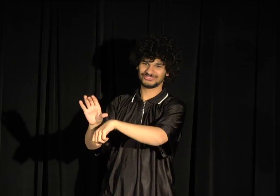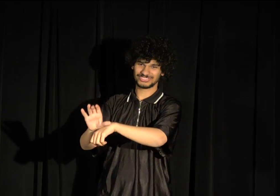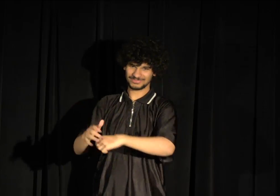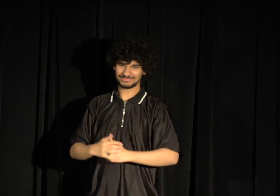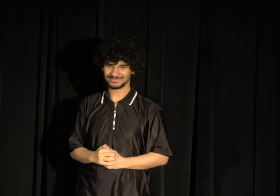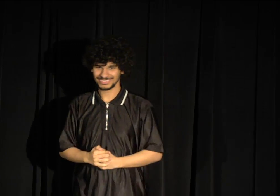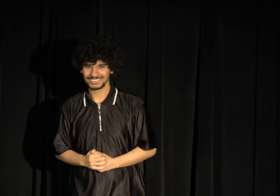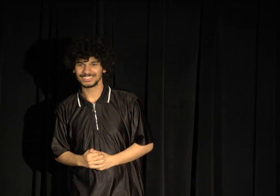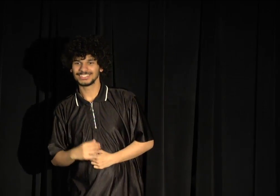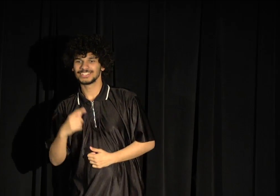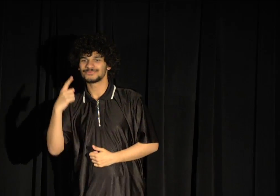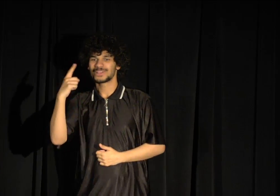church.